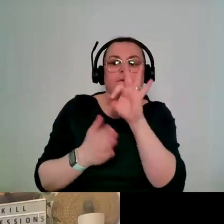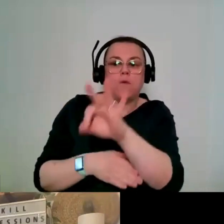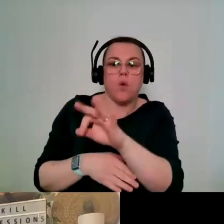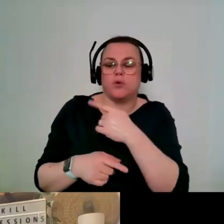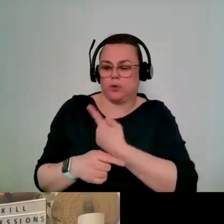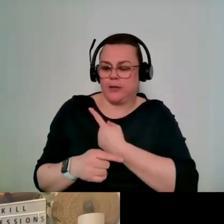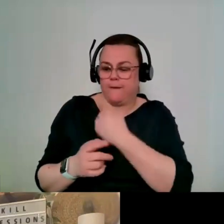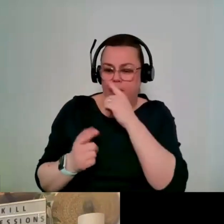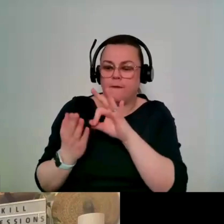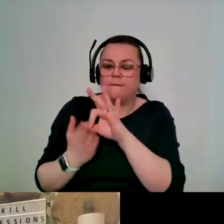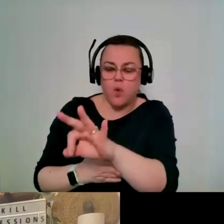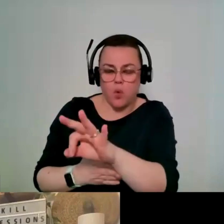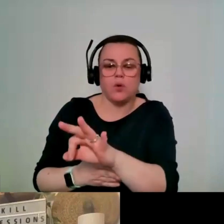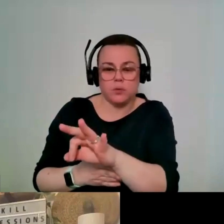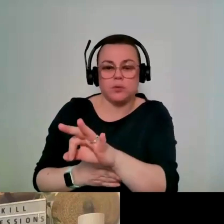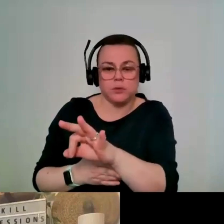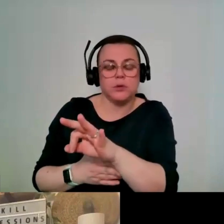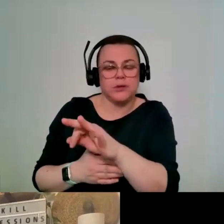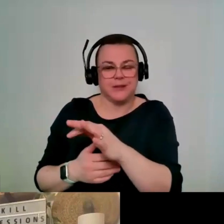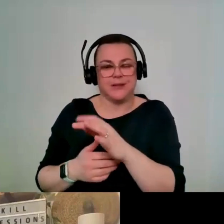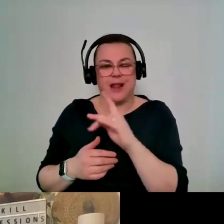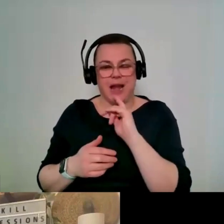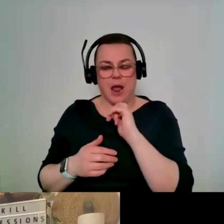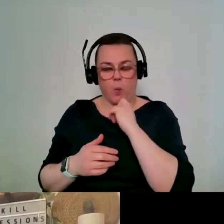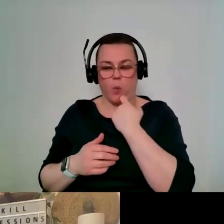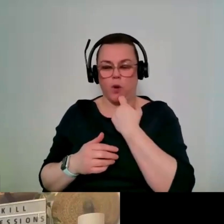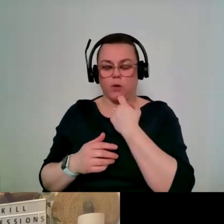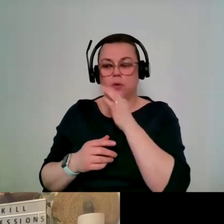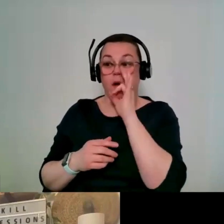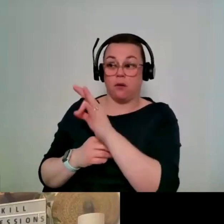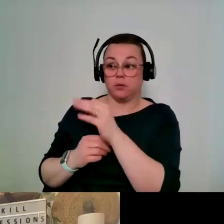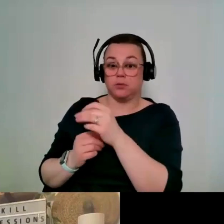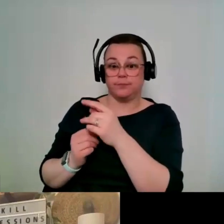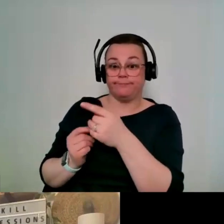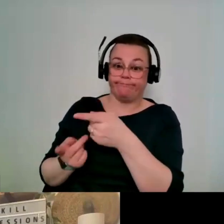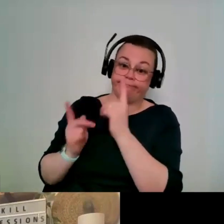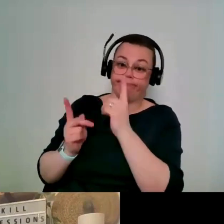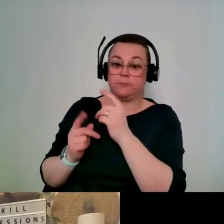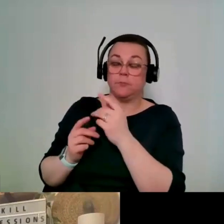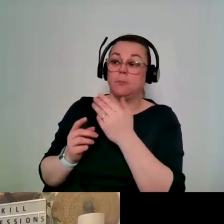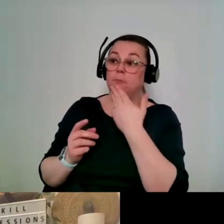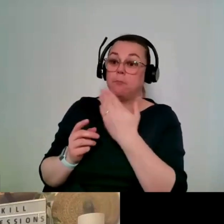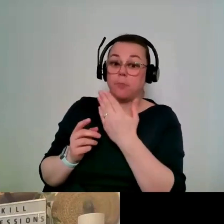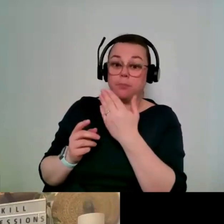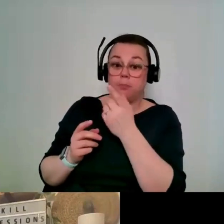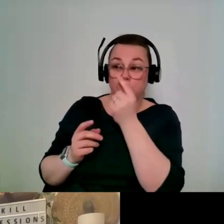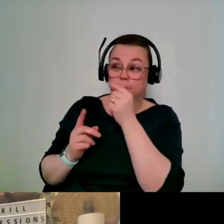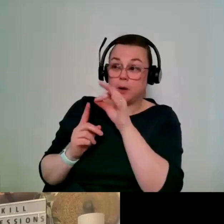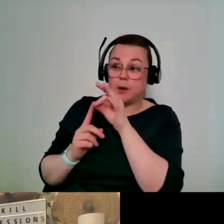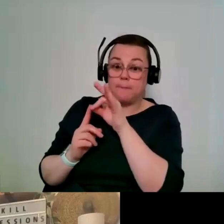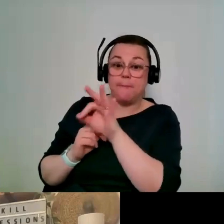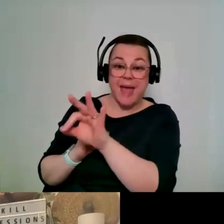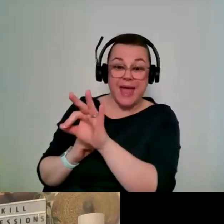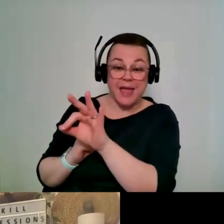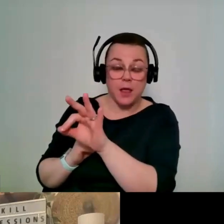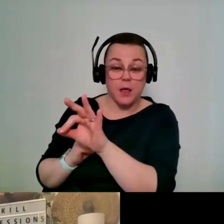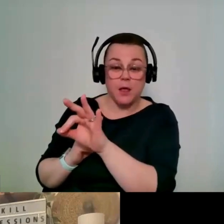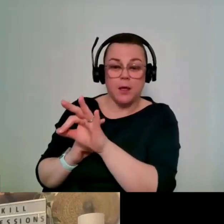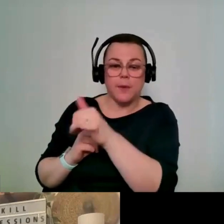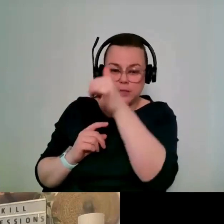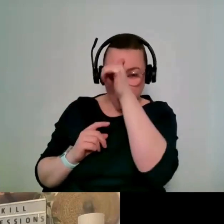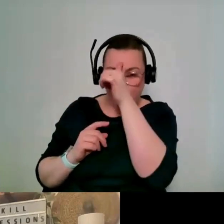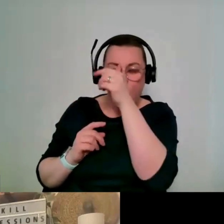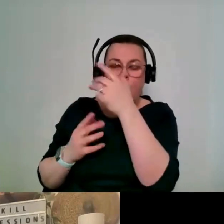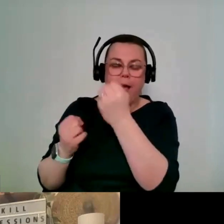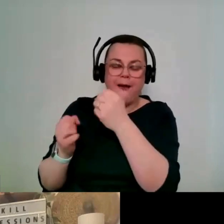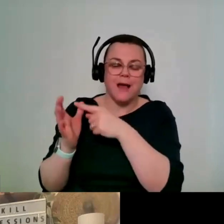would personally, get your employers to pay for it, upfront. Because I do know that there is a